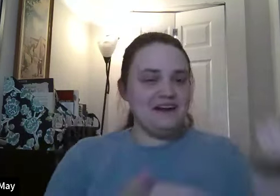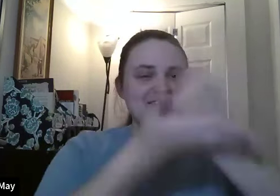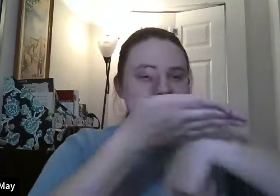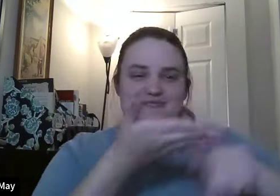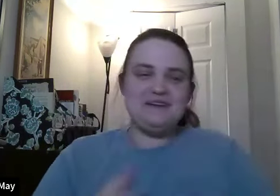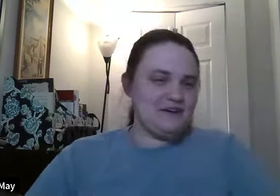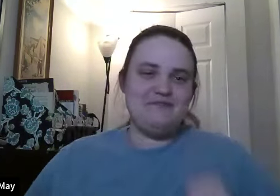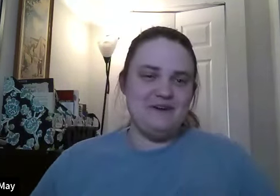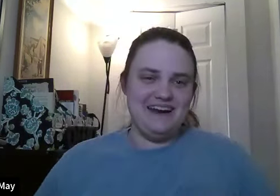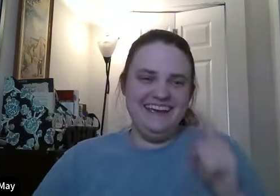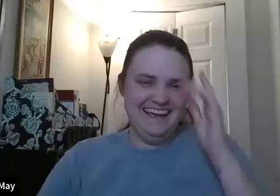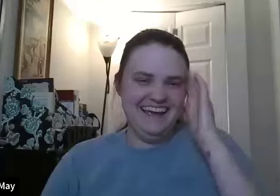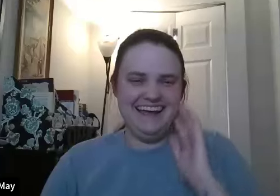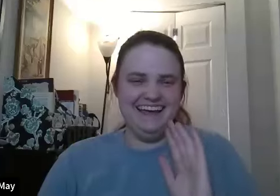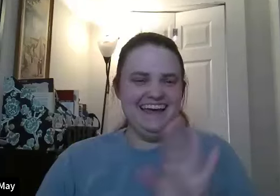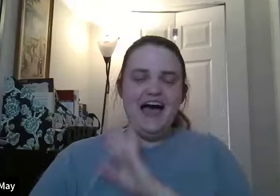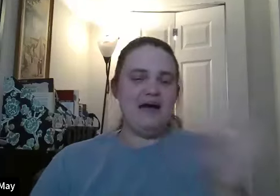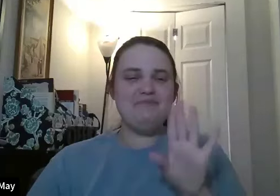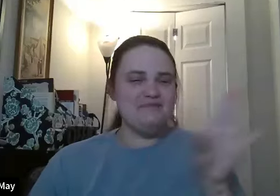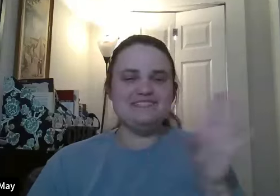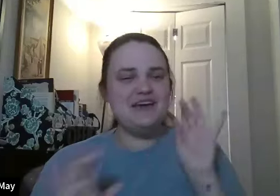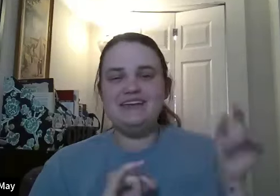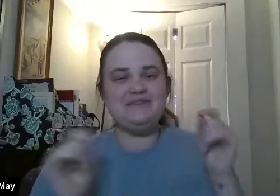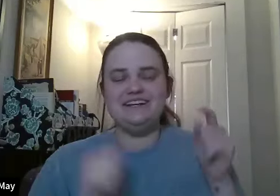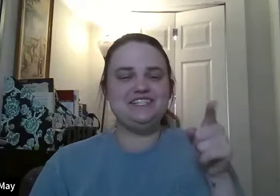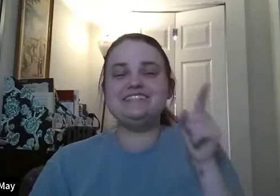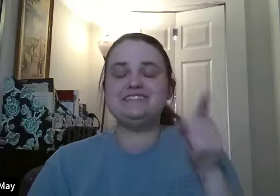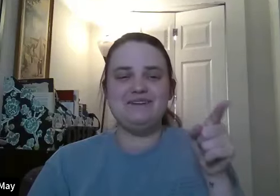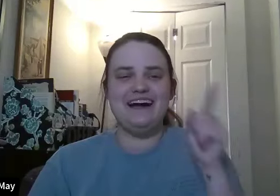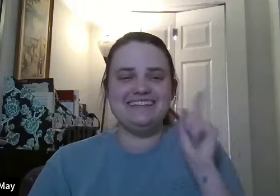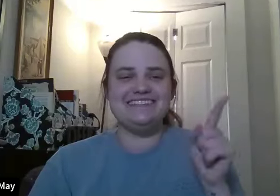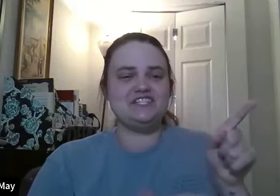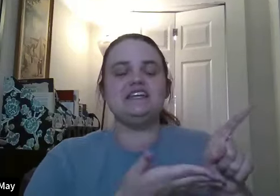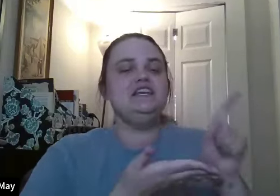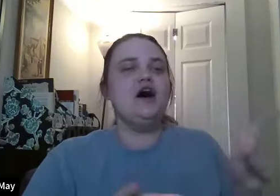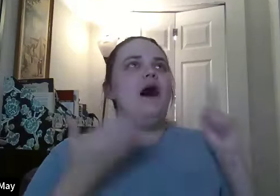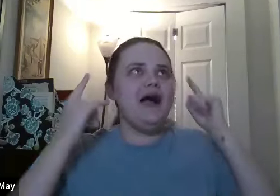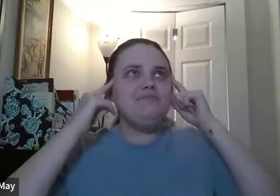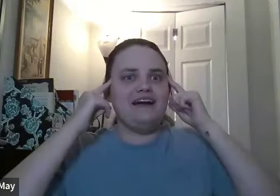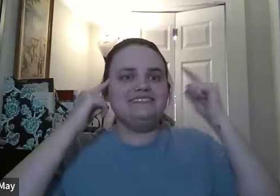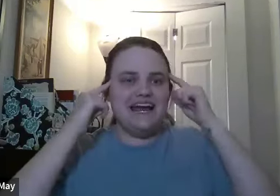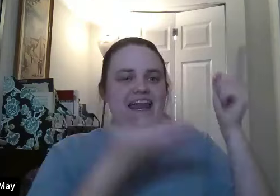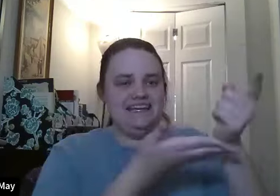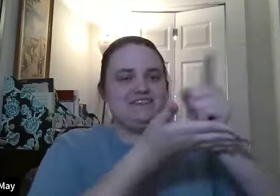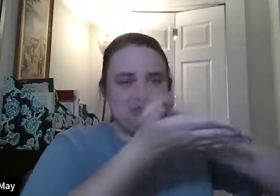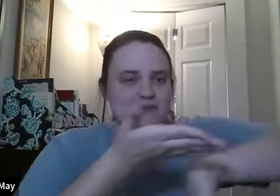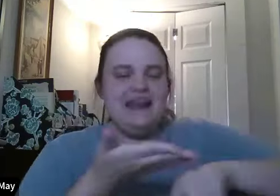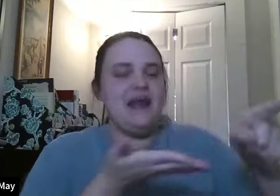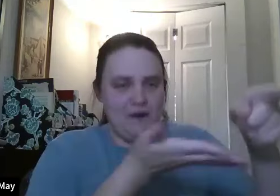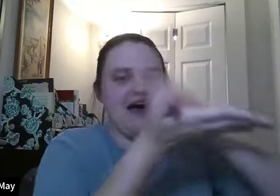to do this one, go for it. I promise. Either way, she is stubborn. I can see it. She's like, no, I practiced. I had to get this one right. And now I have